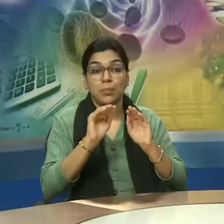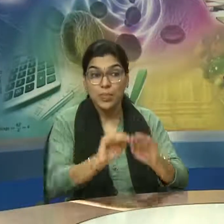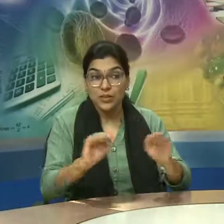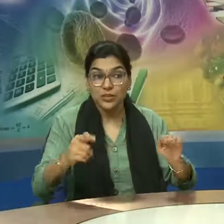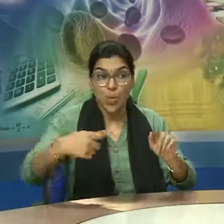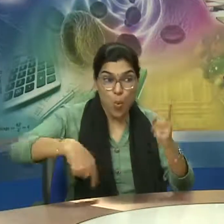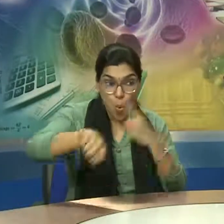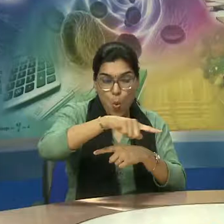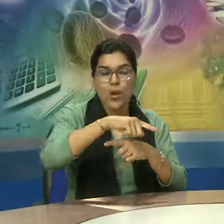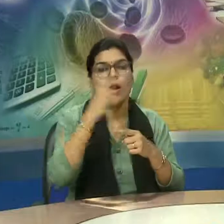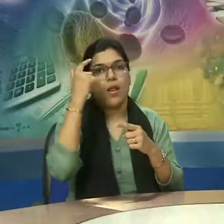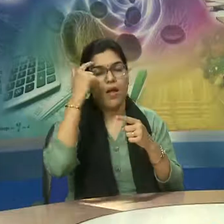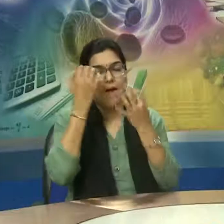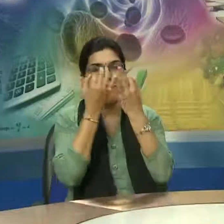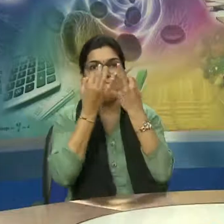Preschool is the place where